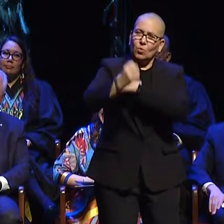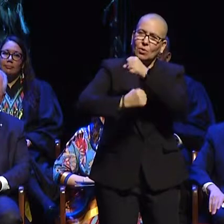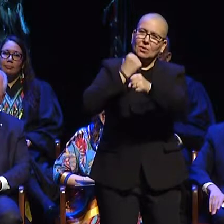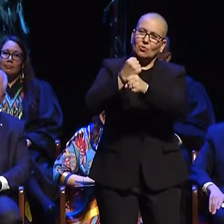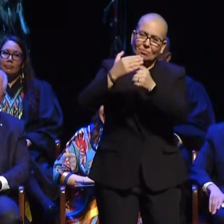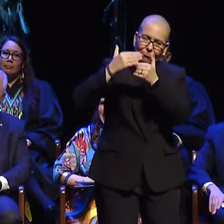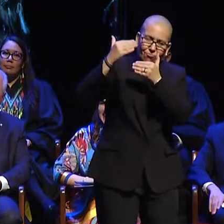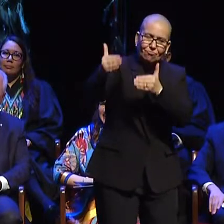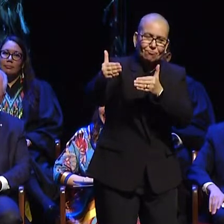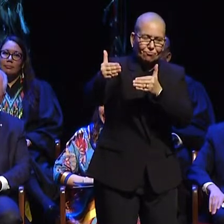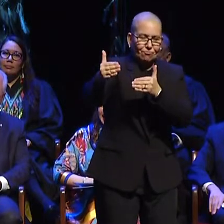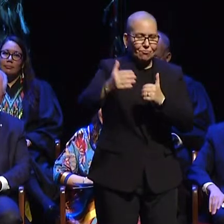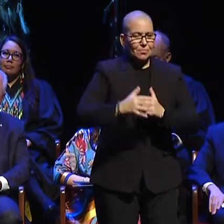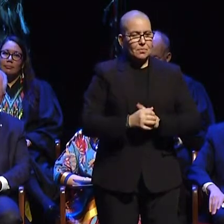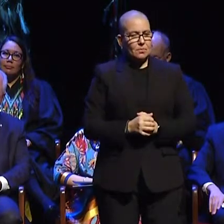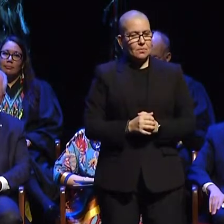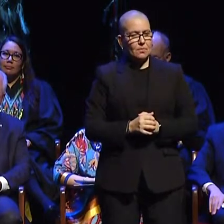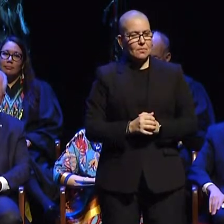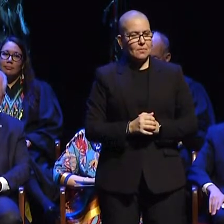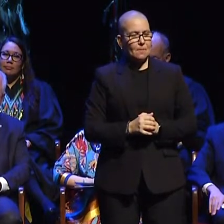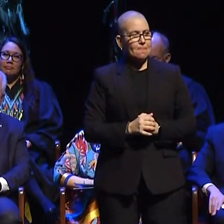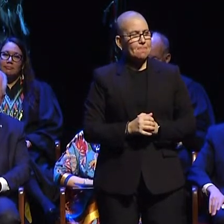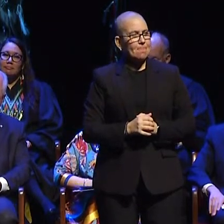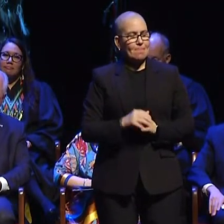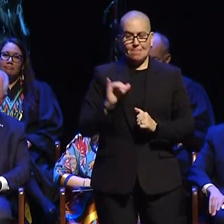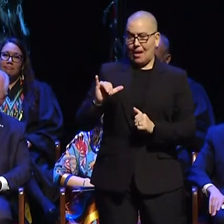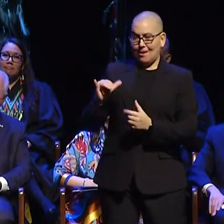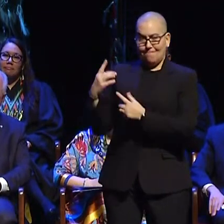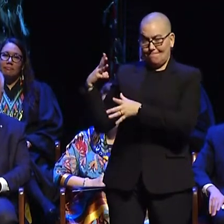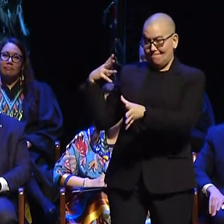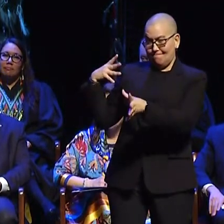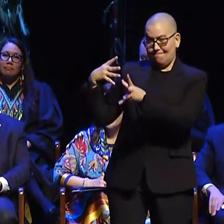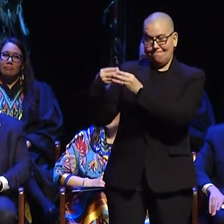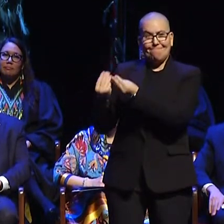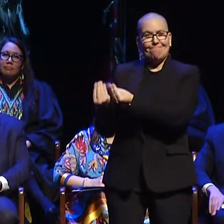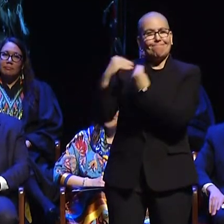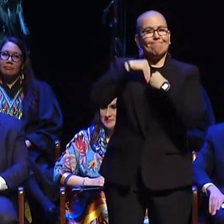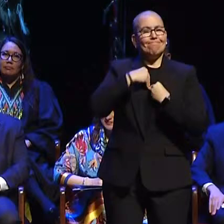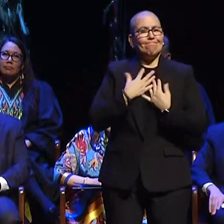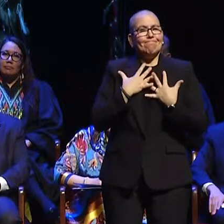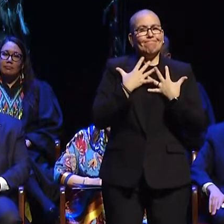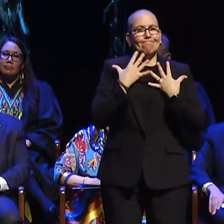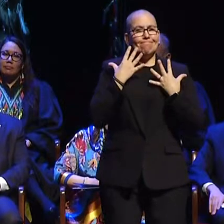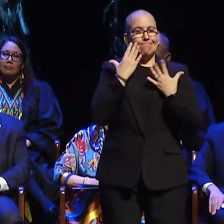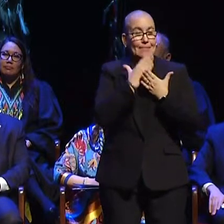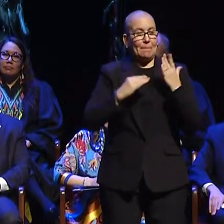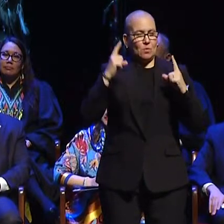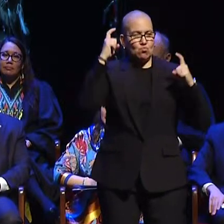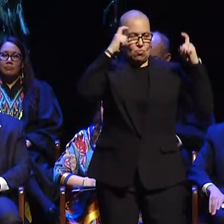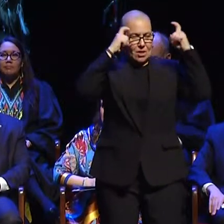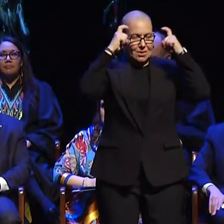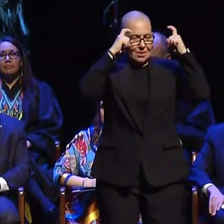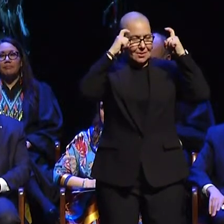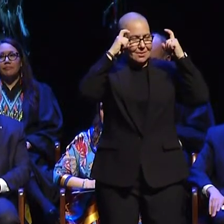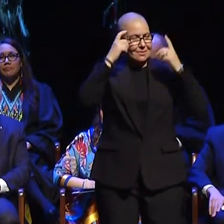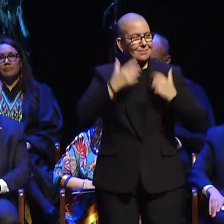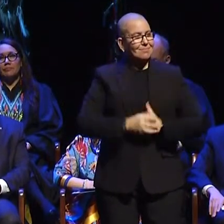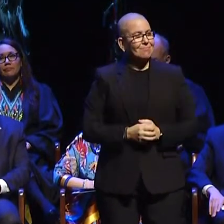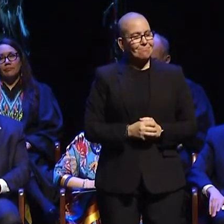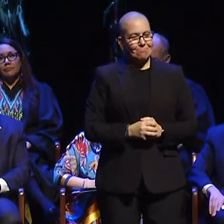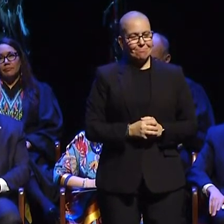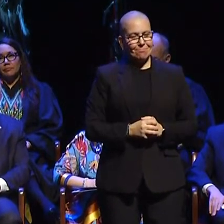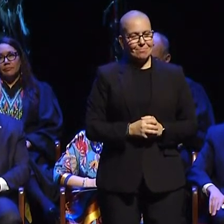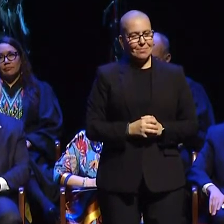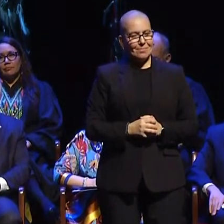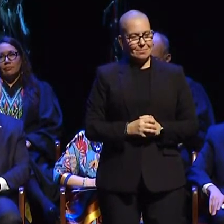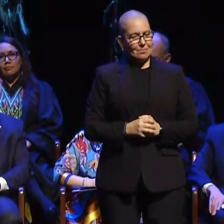willing, brings some wisdom along with it. In these 4 years, I will keep on working to help Minnesotans afford their lives and